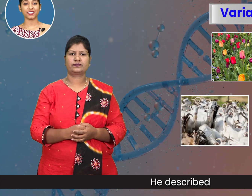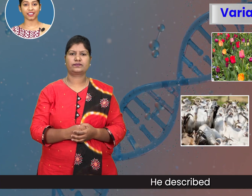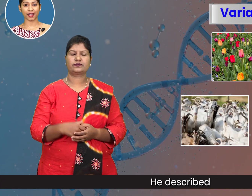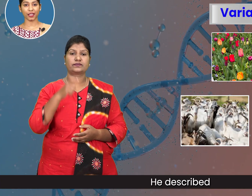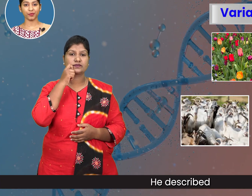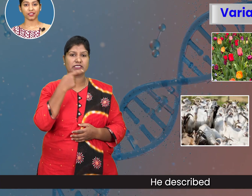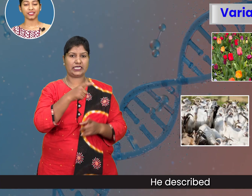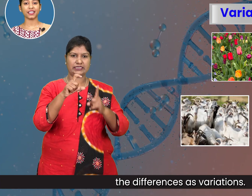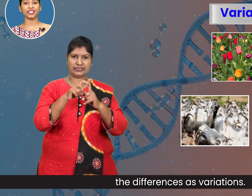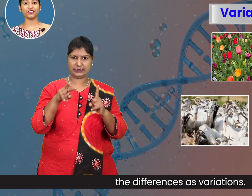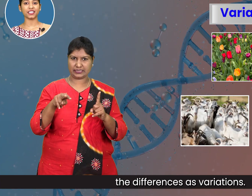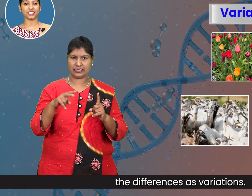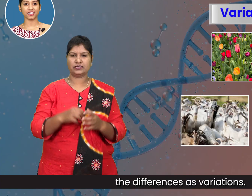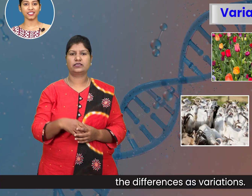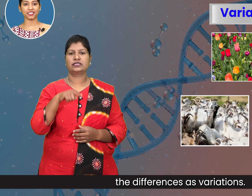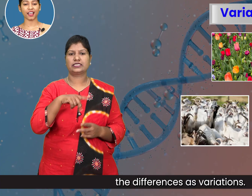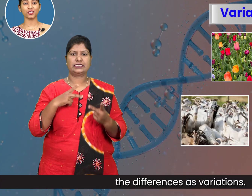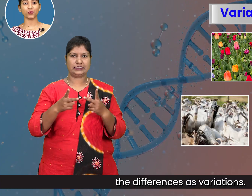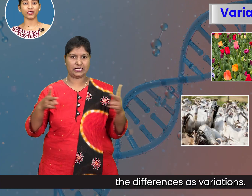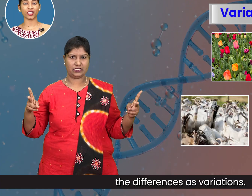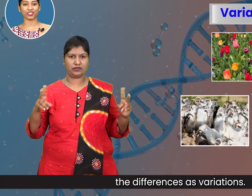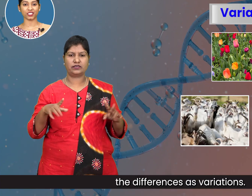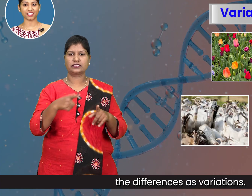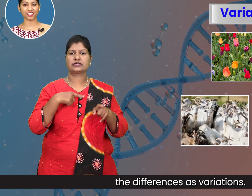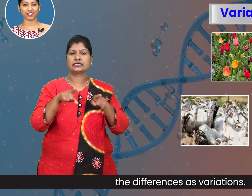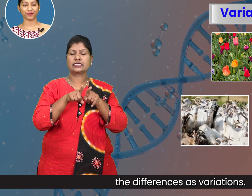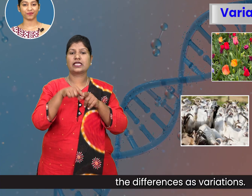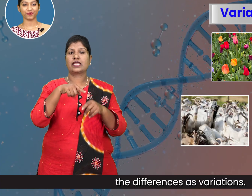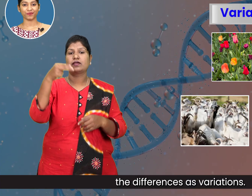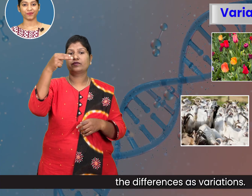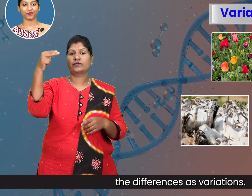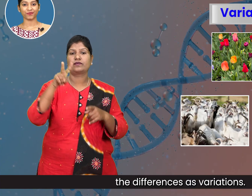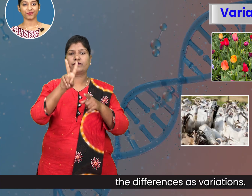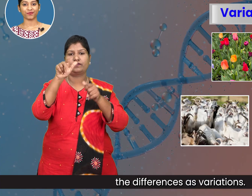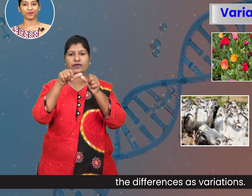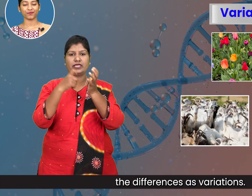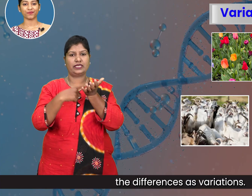He described the differences as variations.